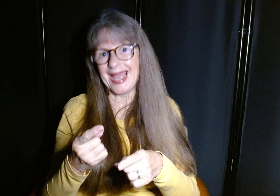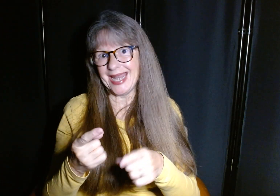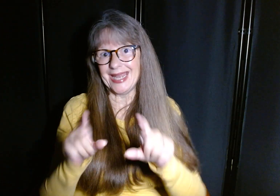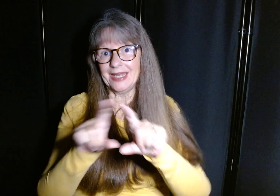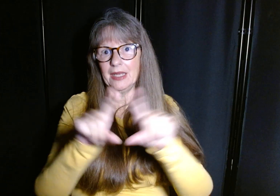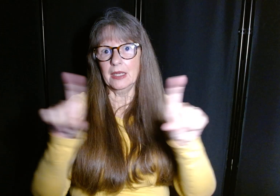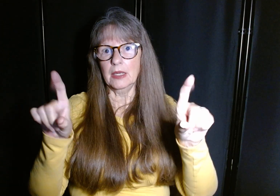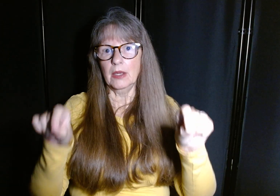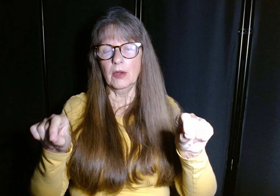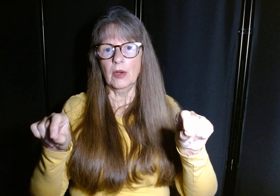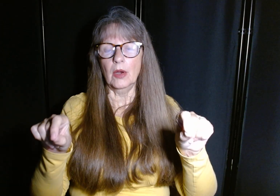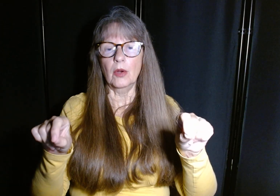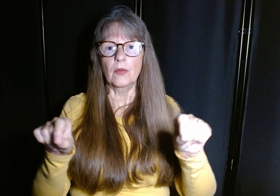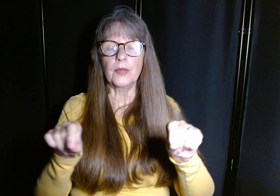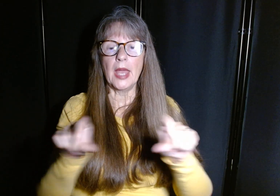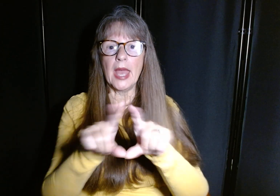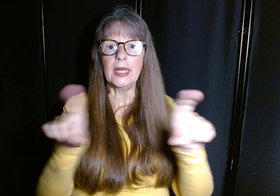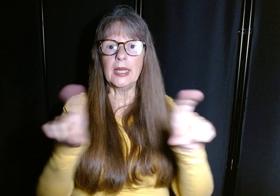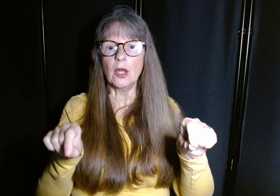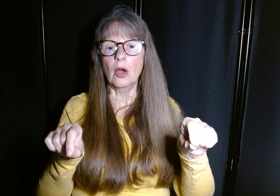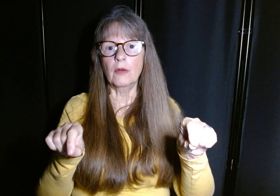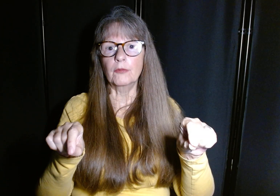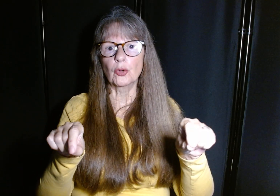heading. The heading of your